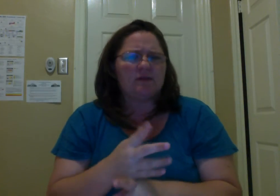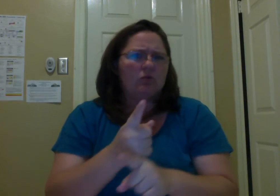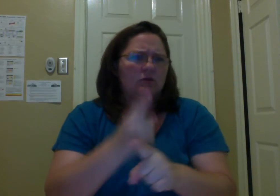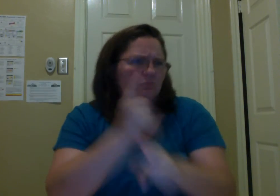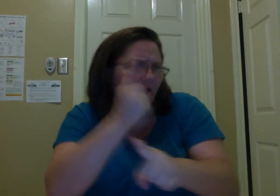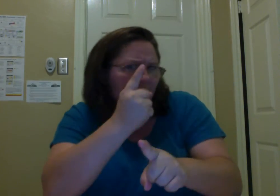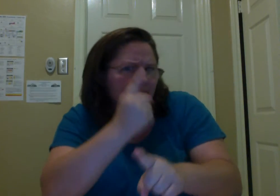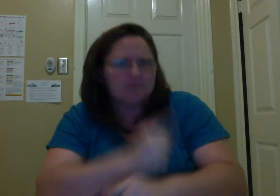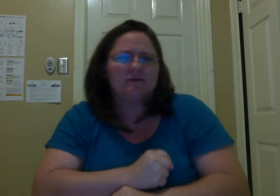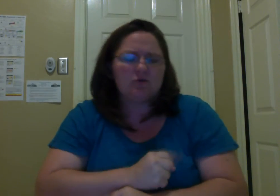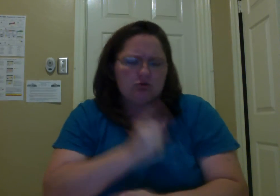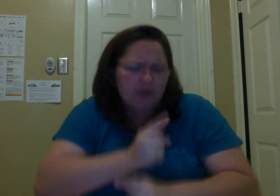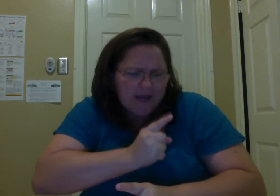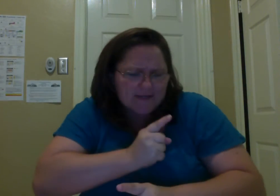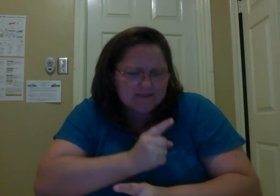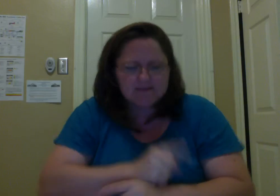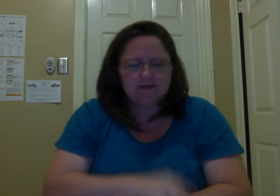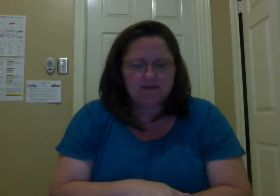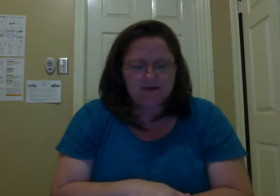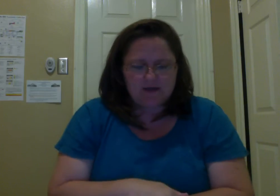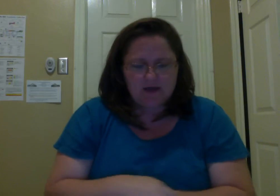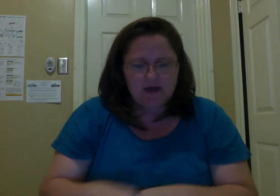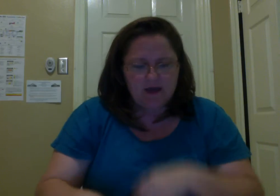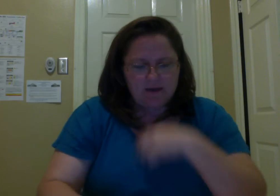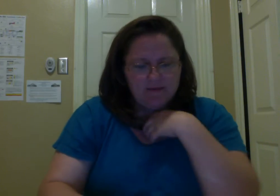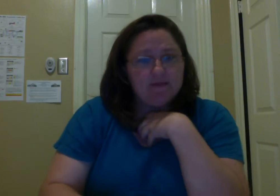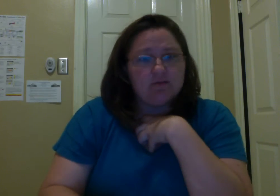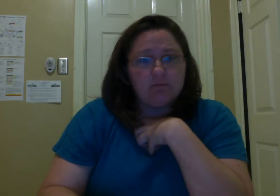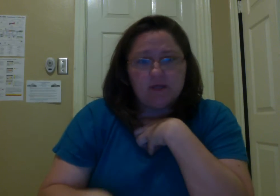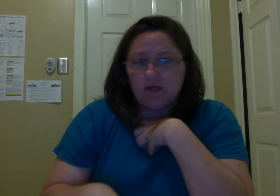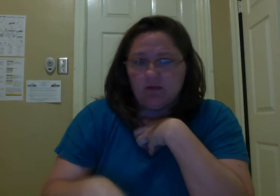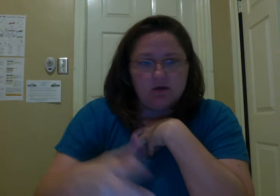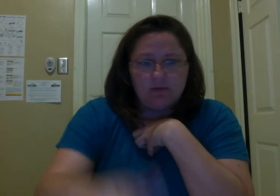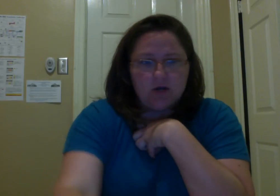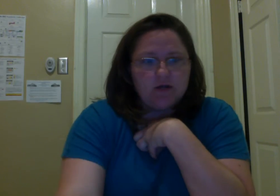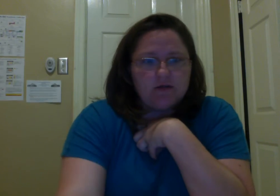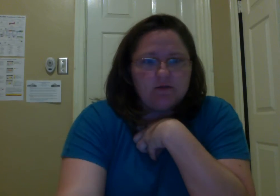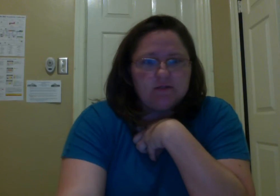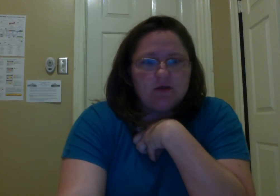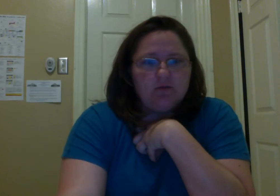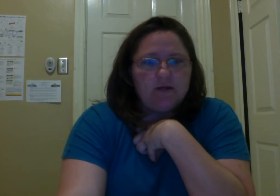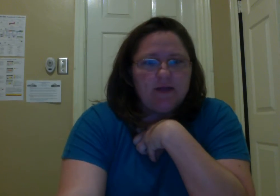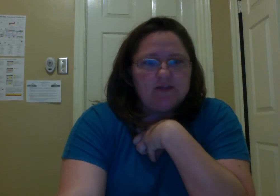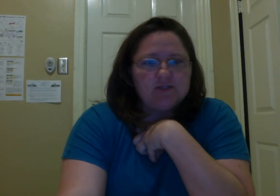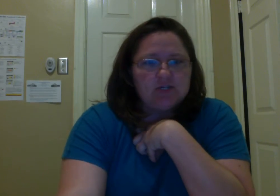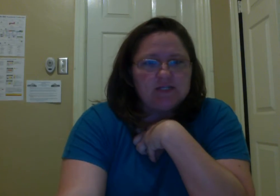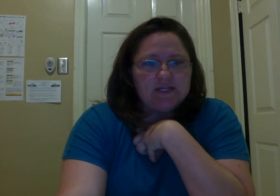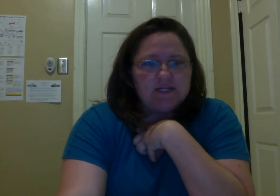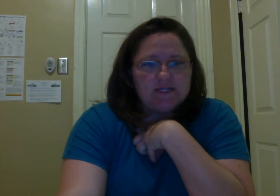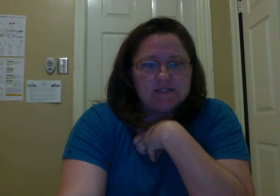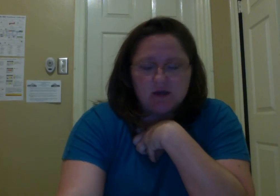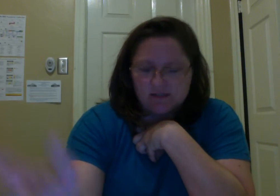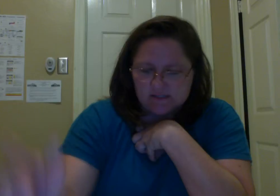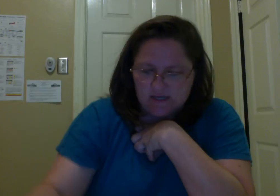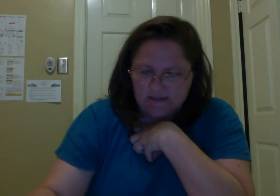more correct or right. And then there's a big long part all the way to page 13 that's not signed.